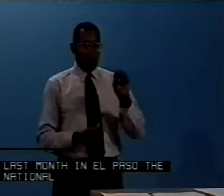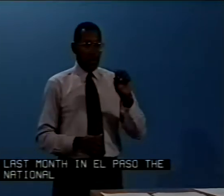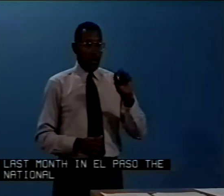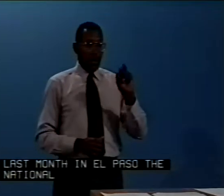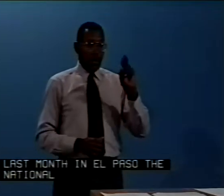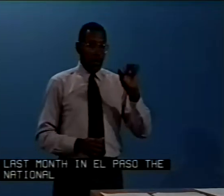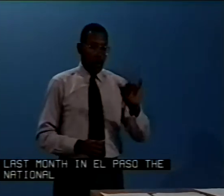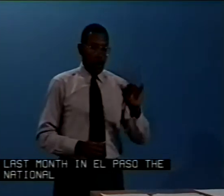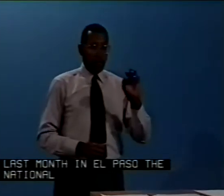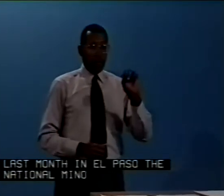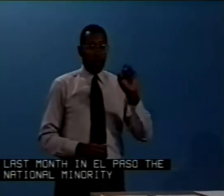Interpreter Project,